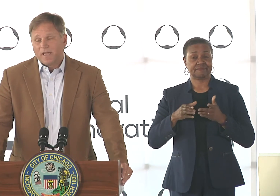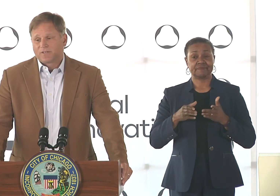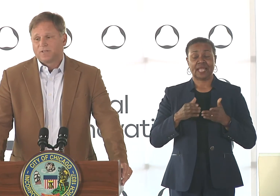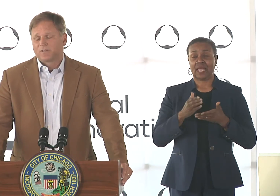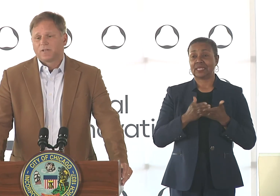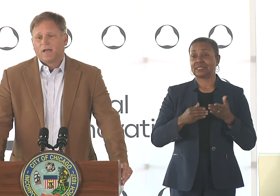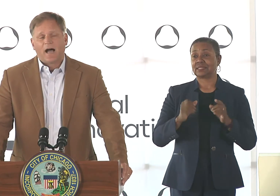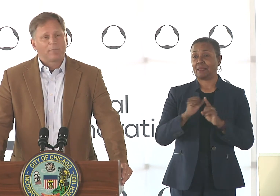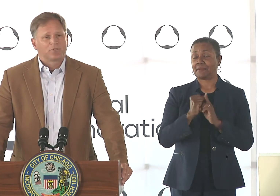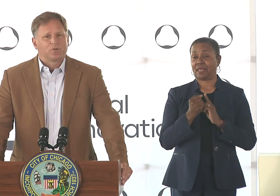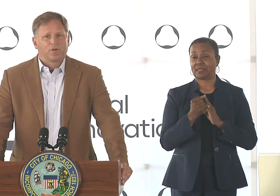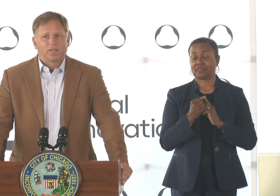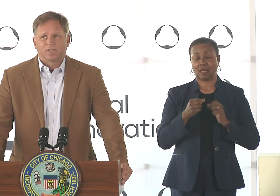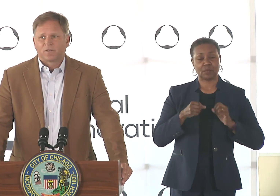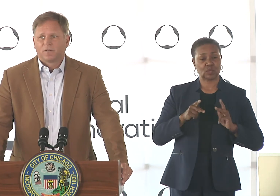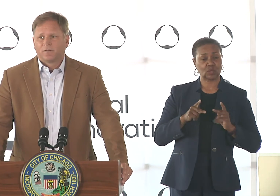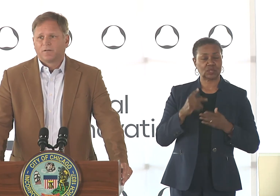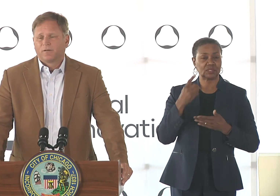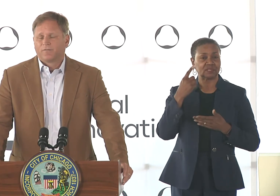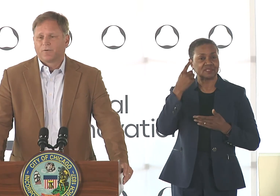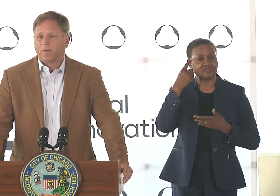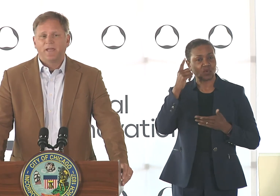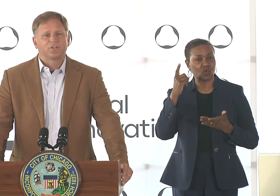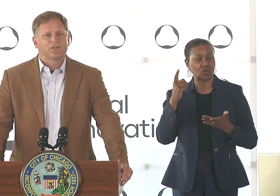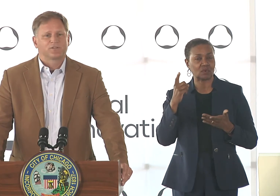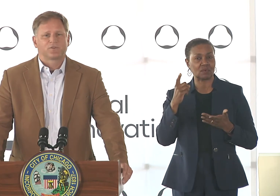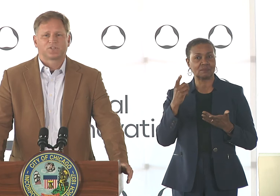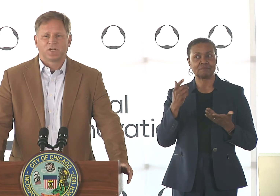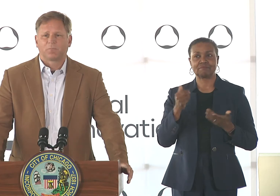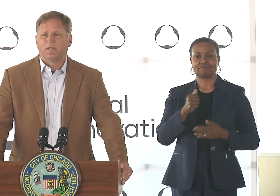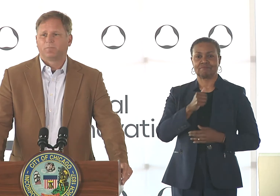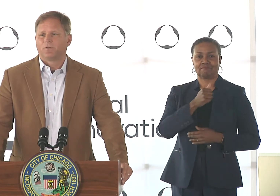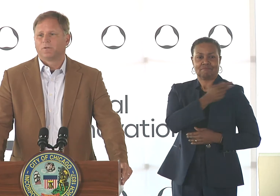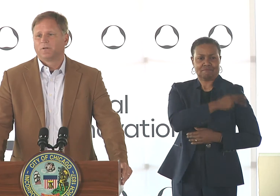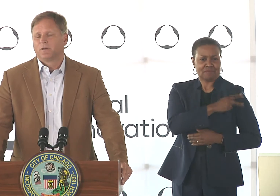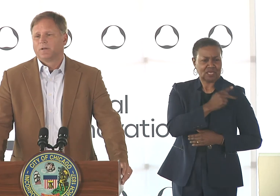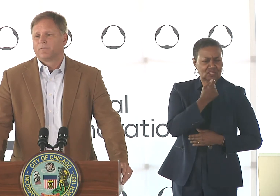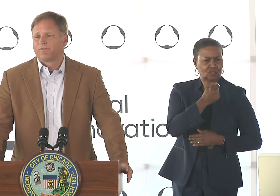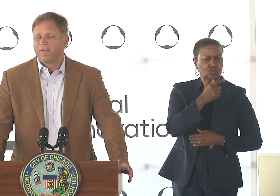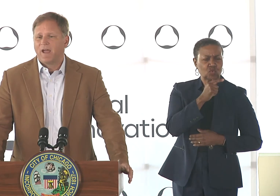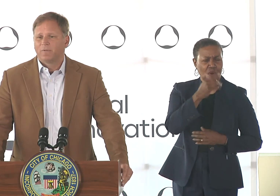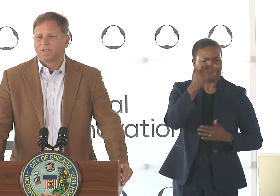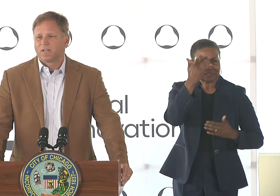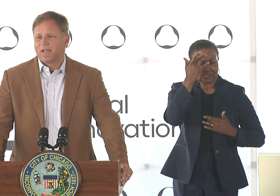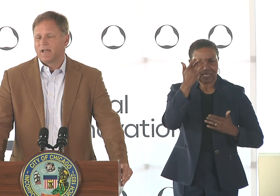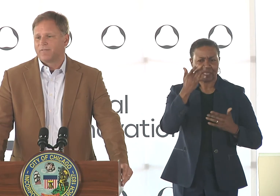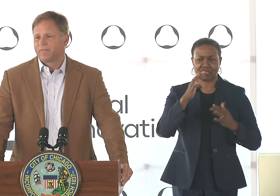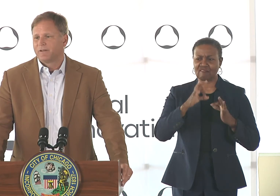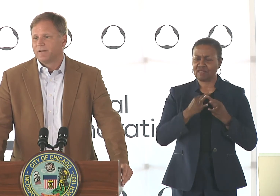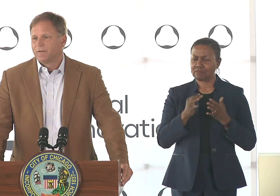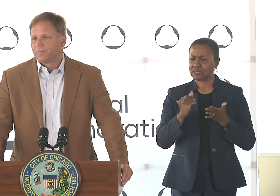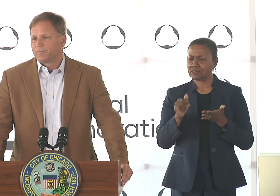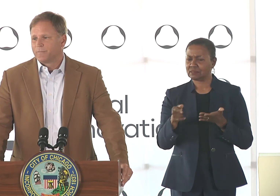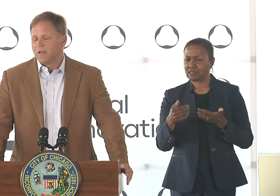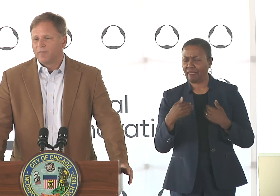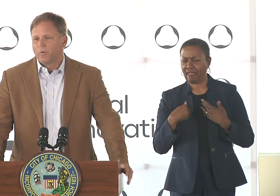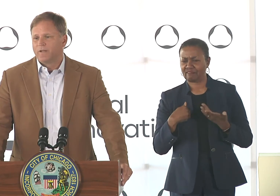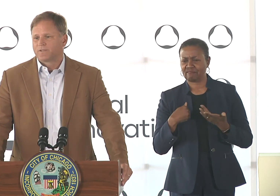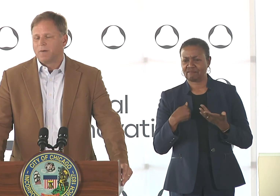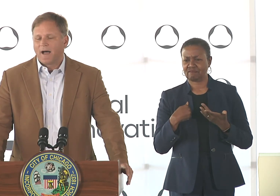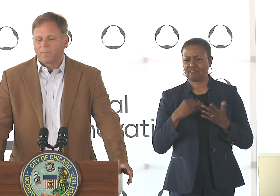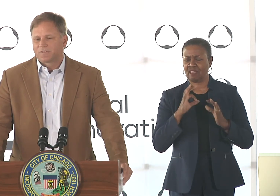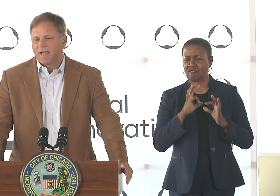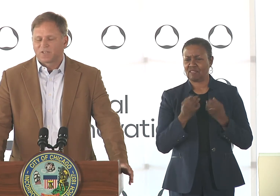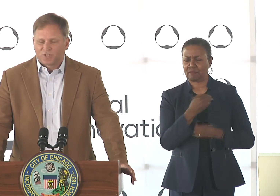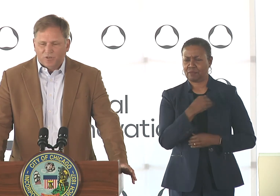some cases, opportunities for patients, for sick people, for families that have loved